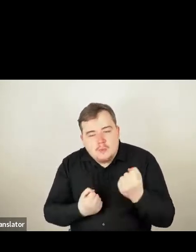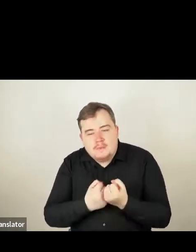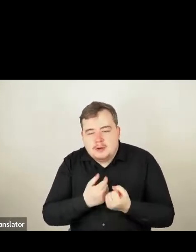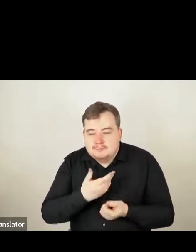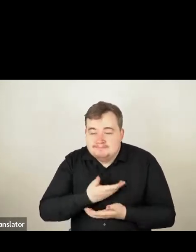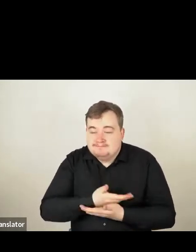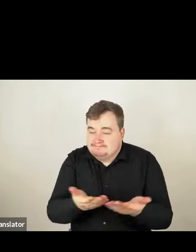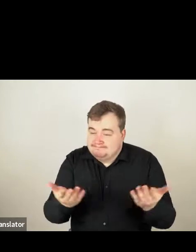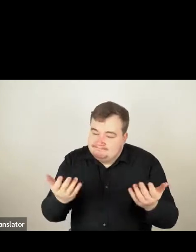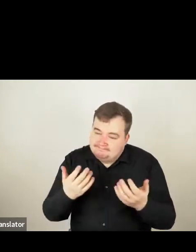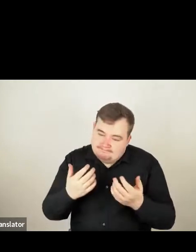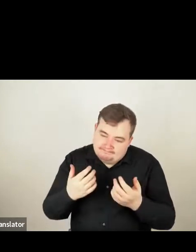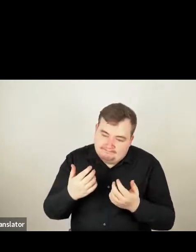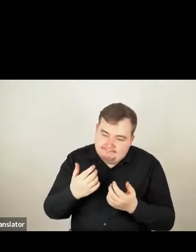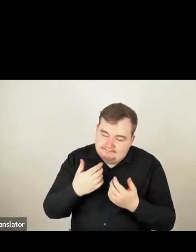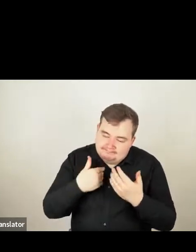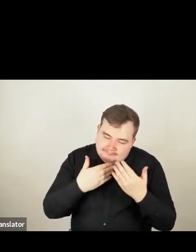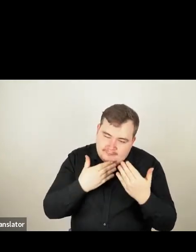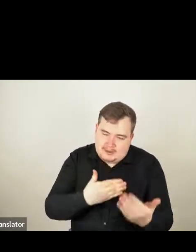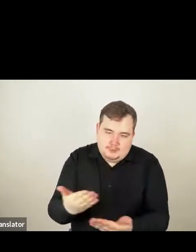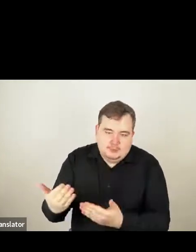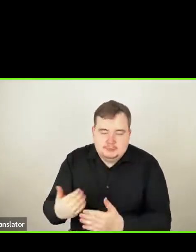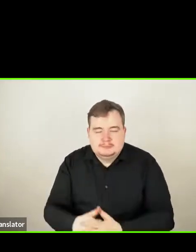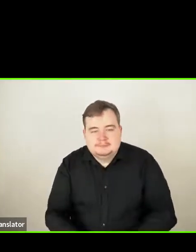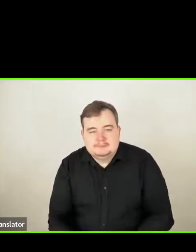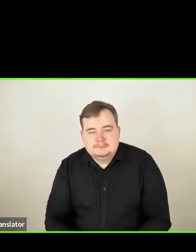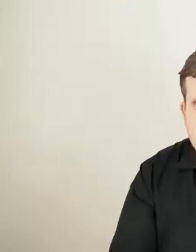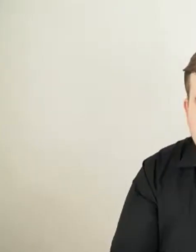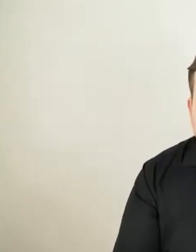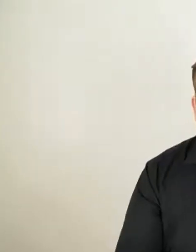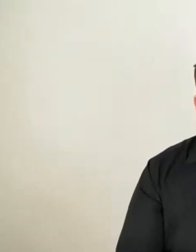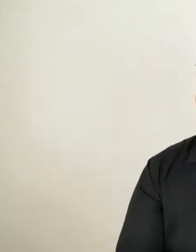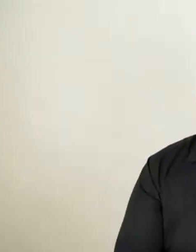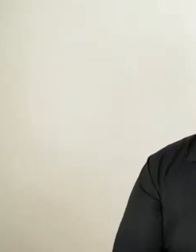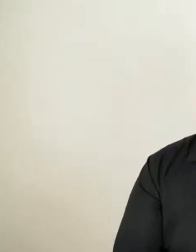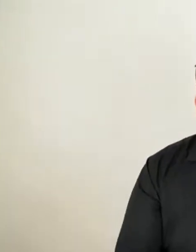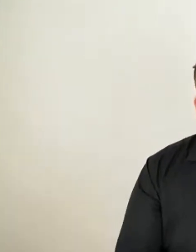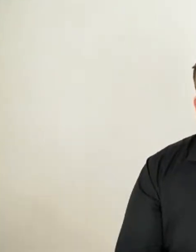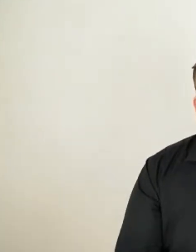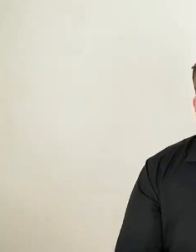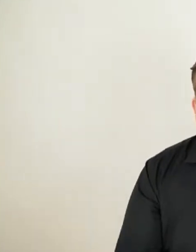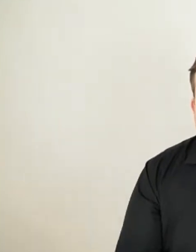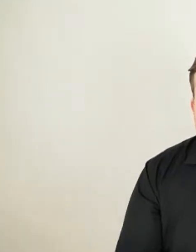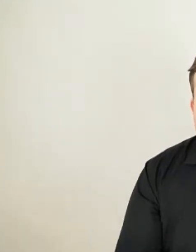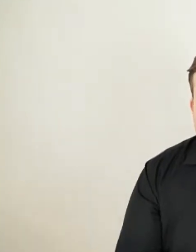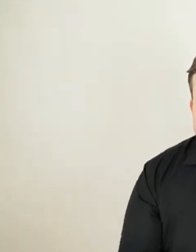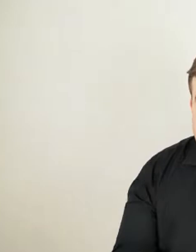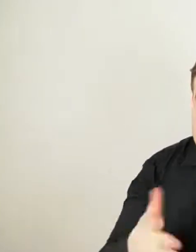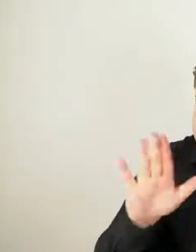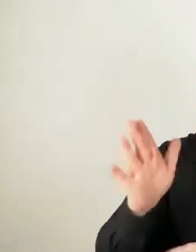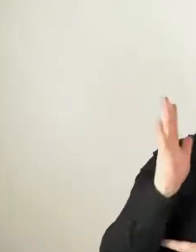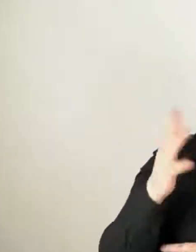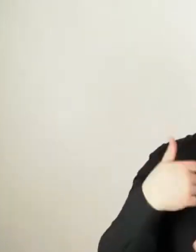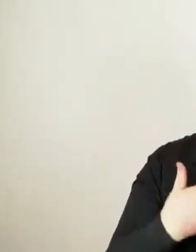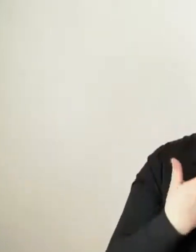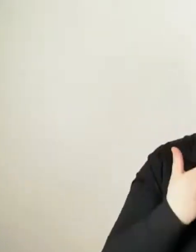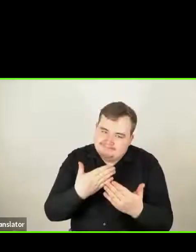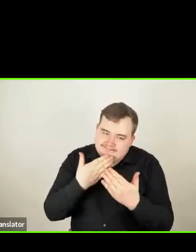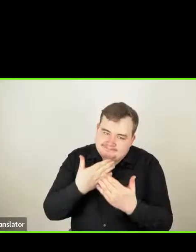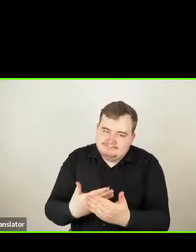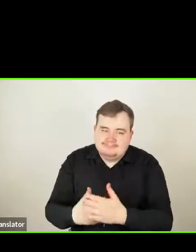Albanian parliament. Thank you. Thank you. Thank you a lot for your call of